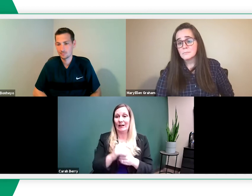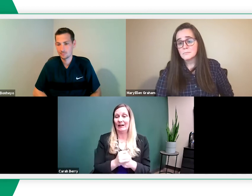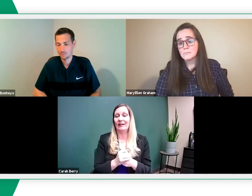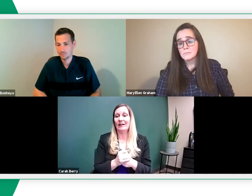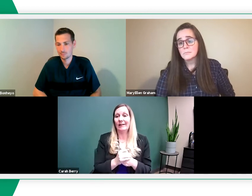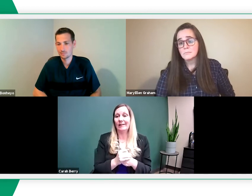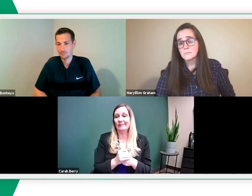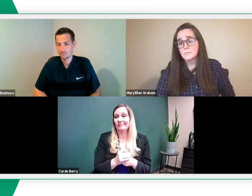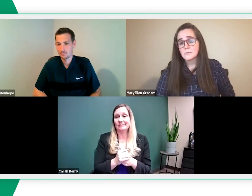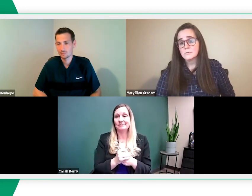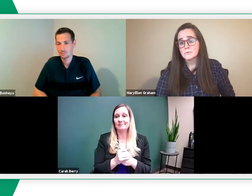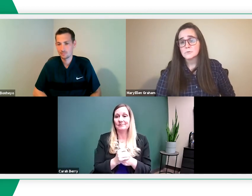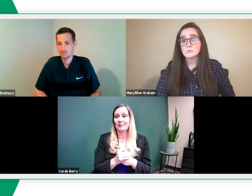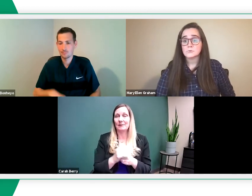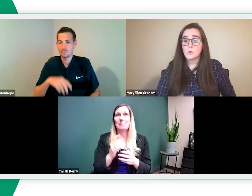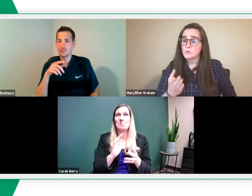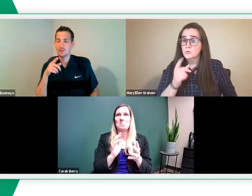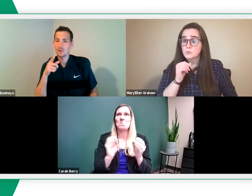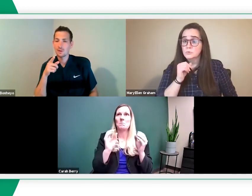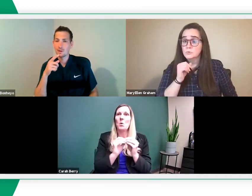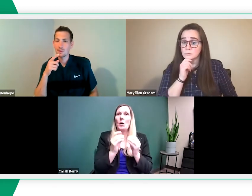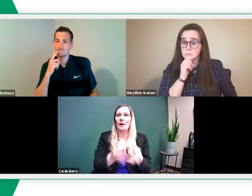So I think I think that's the priority.